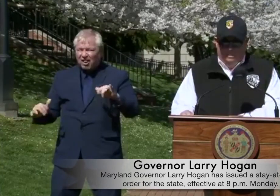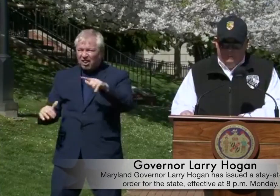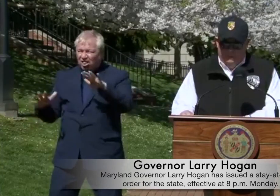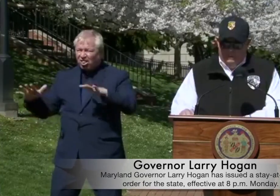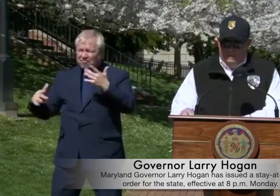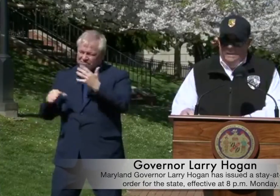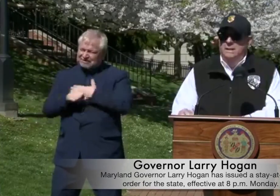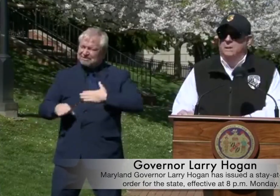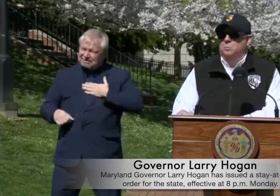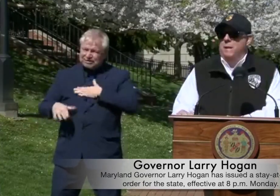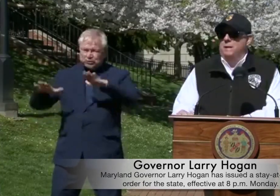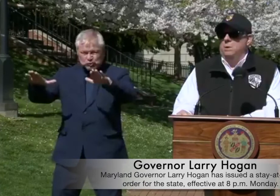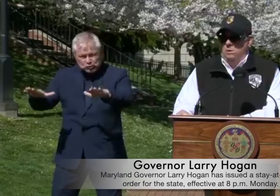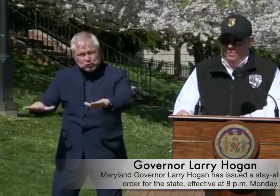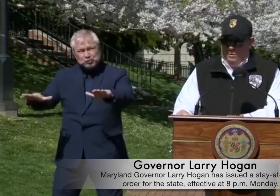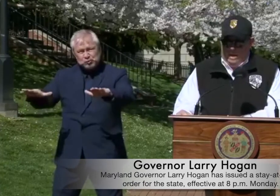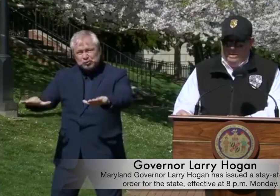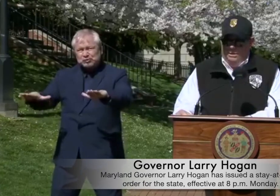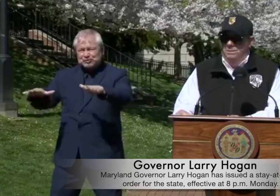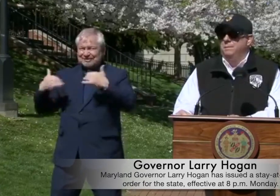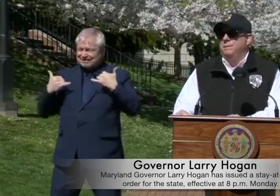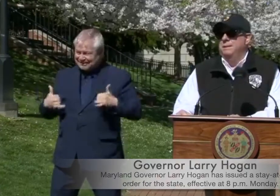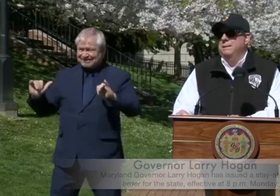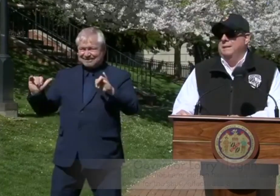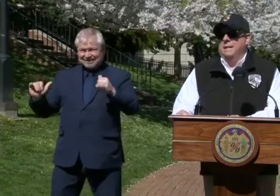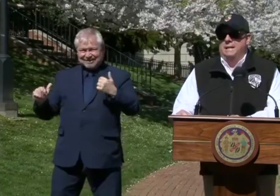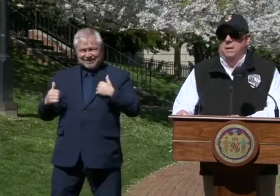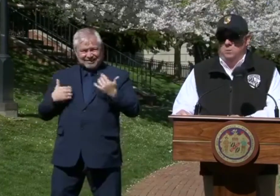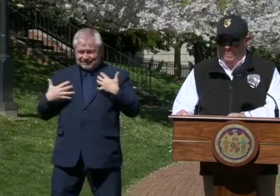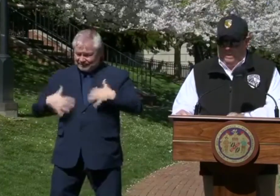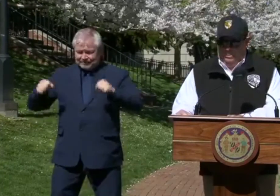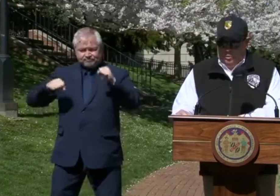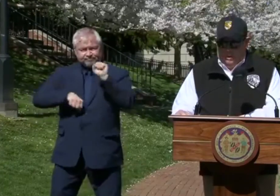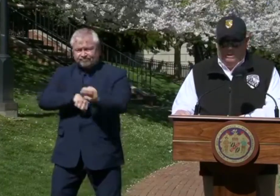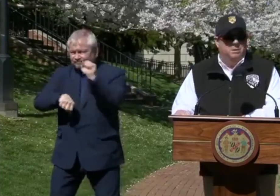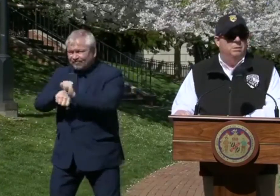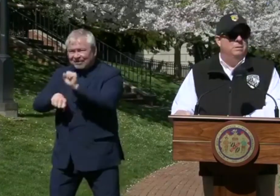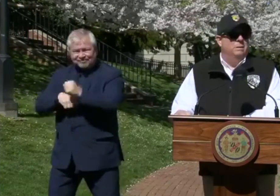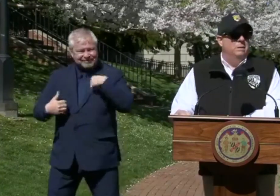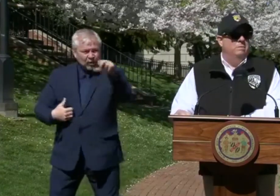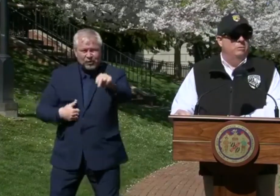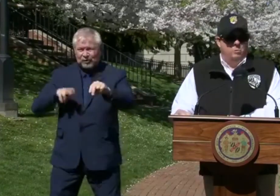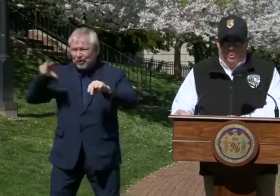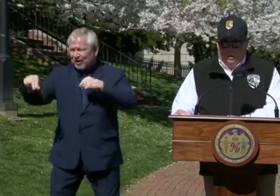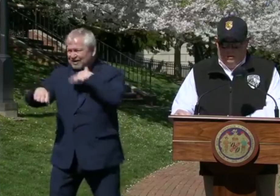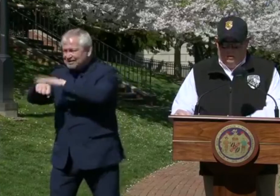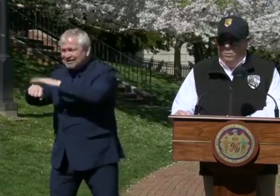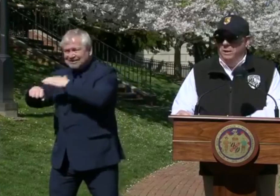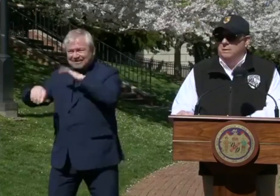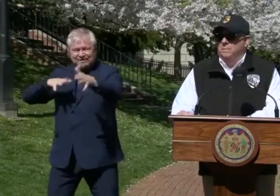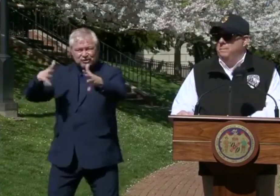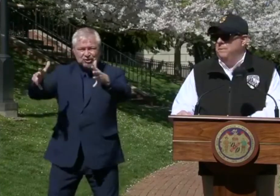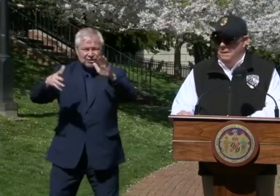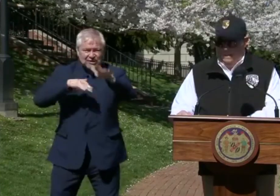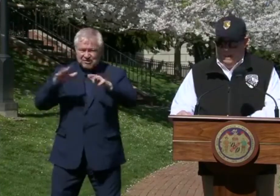virus. Yet despite all of those actions and our repeated warnings for more than